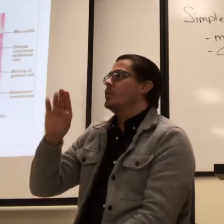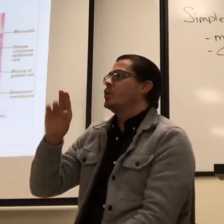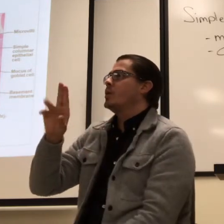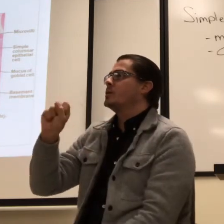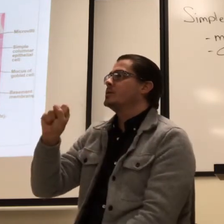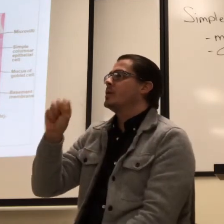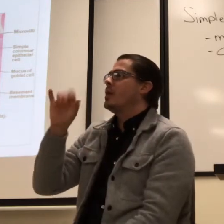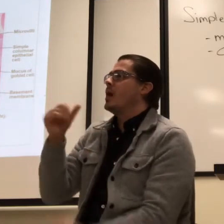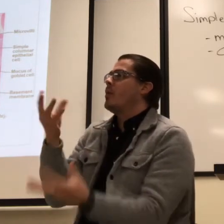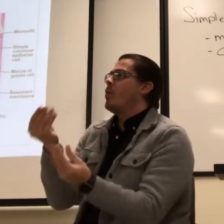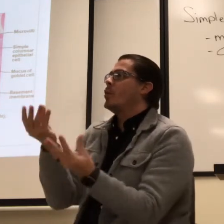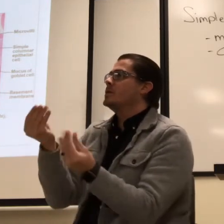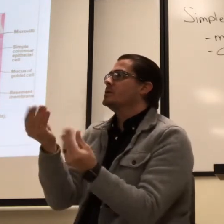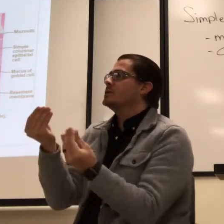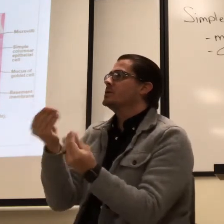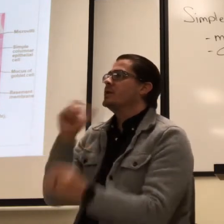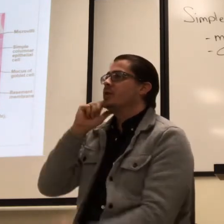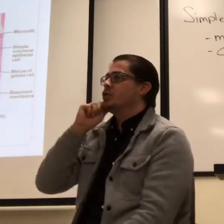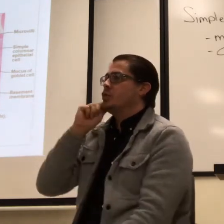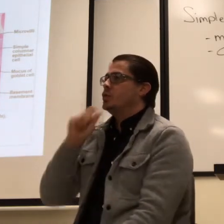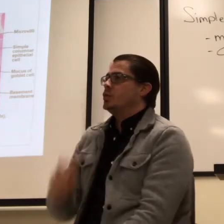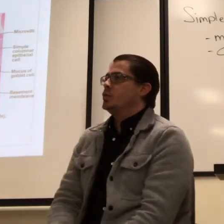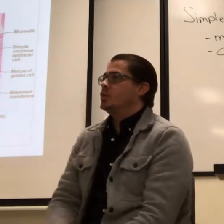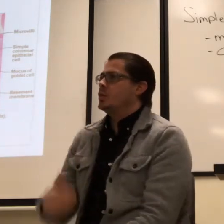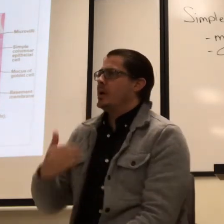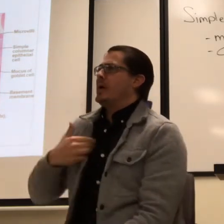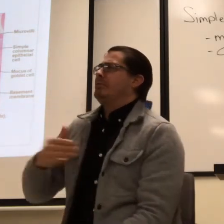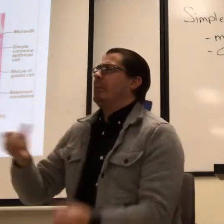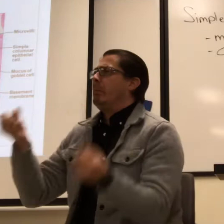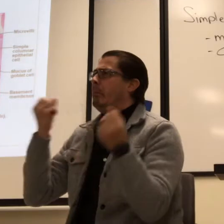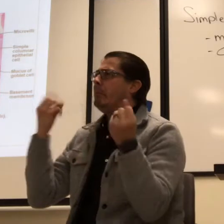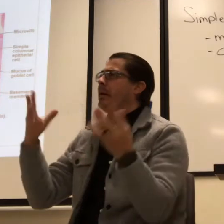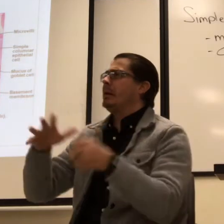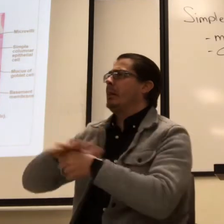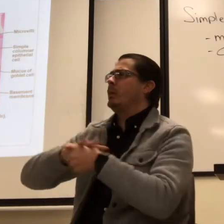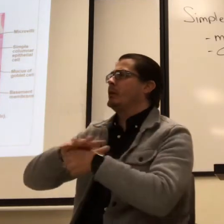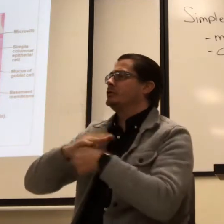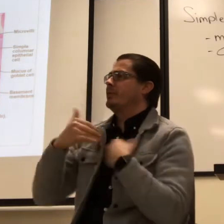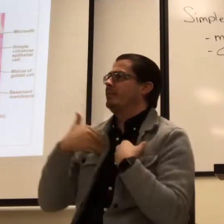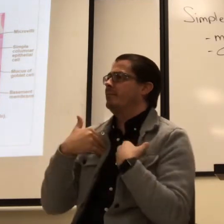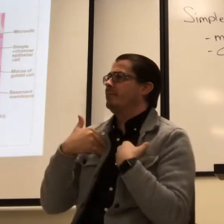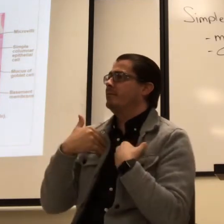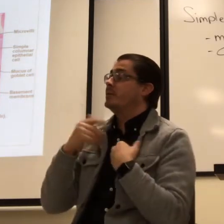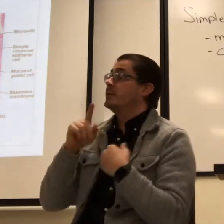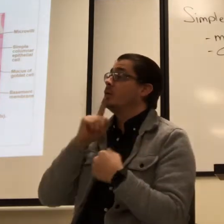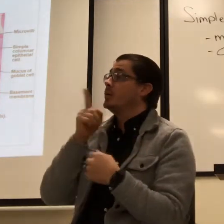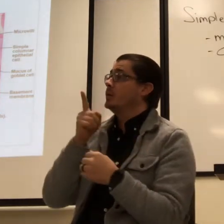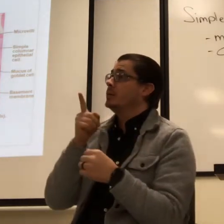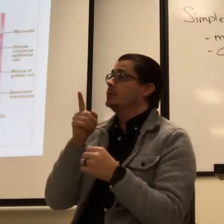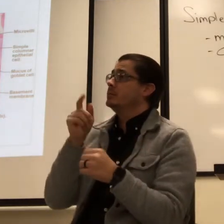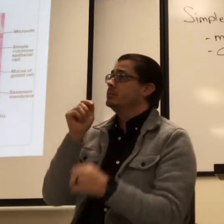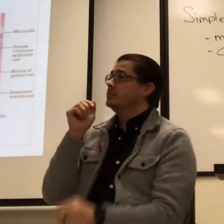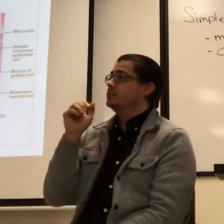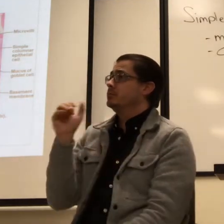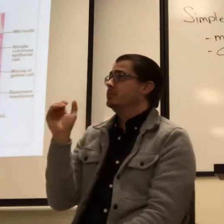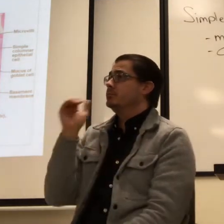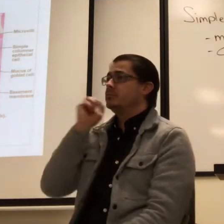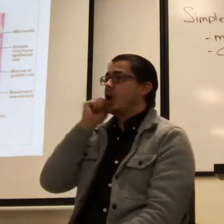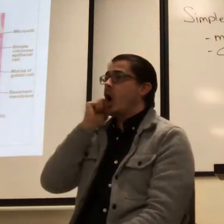moist. And they have a bunch of locations there. It's a very common tissue. Let me give you a couple